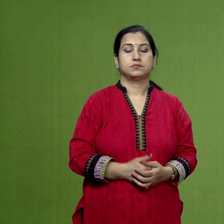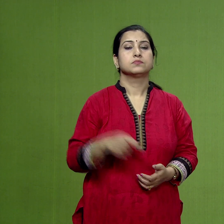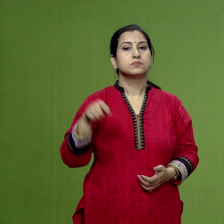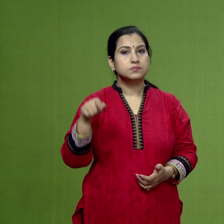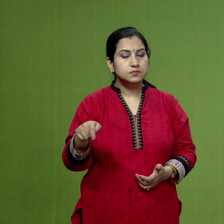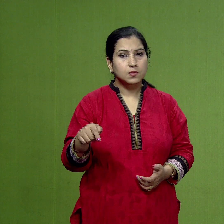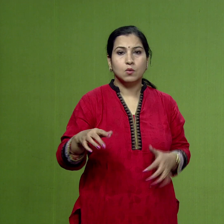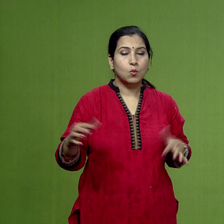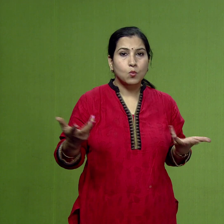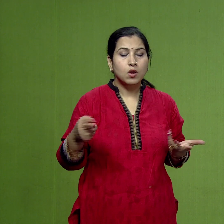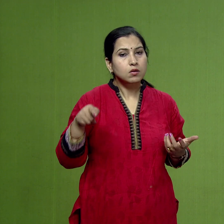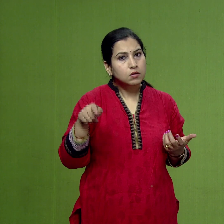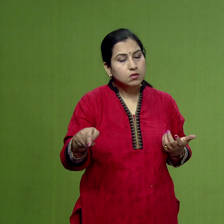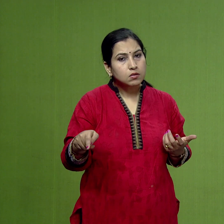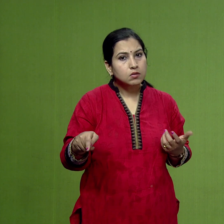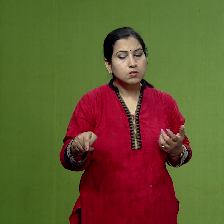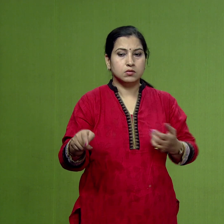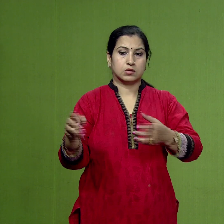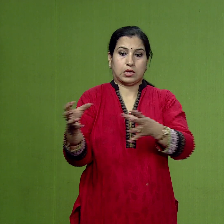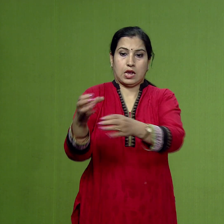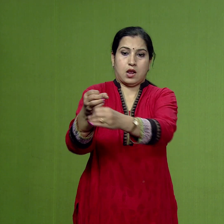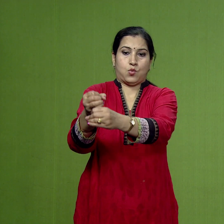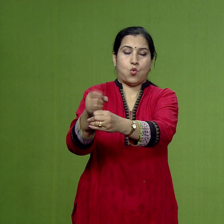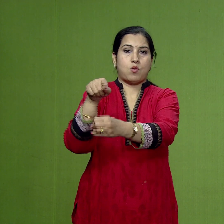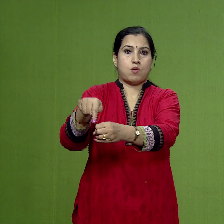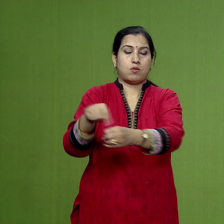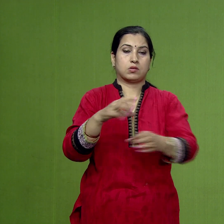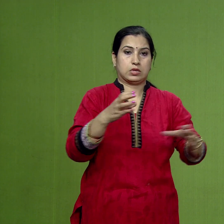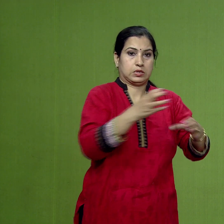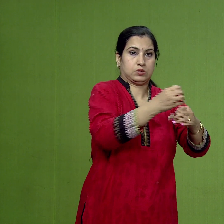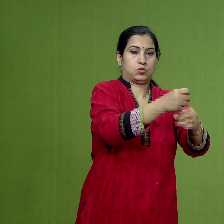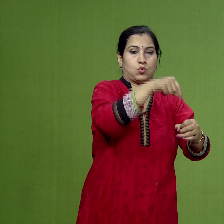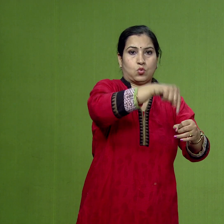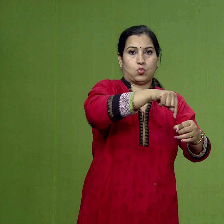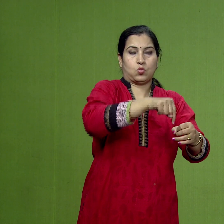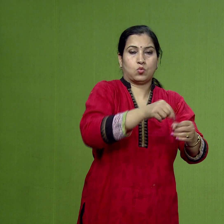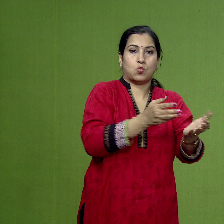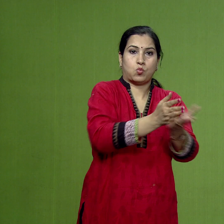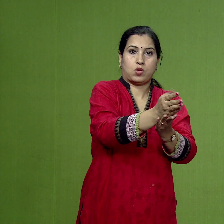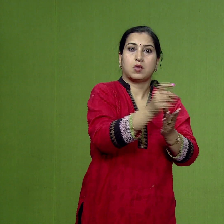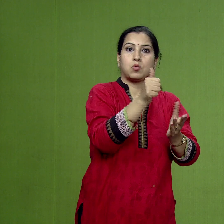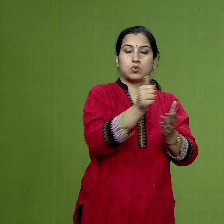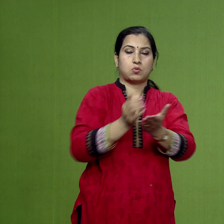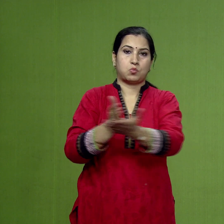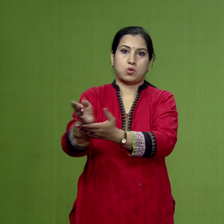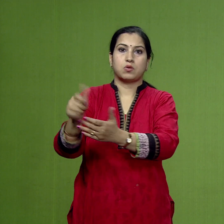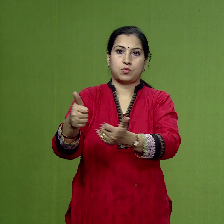This is just in order to run the state or union territory in an efficient manner.